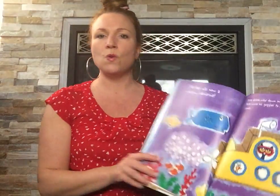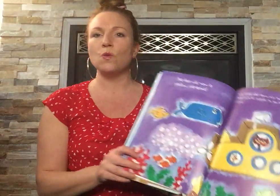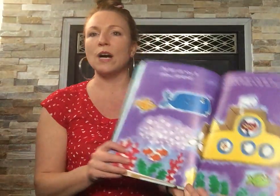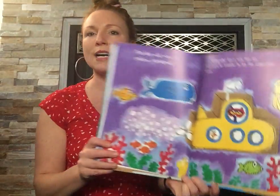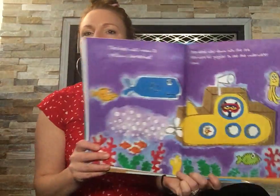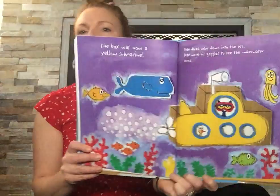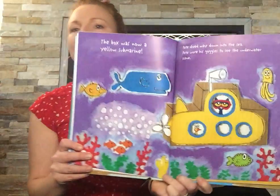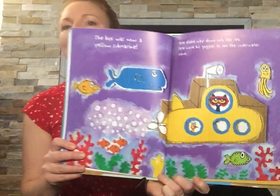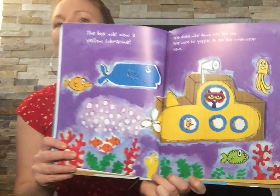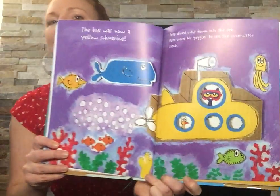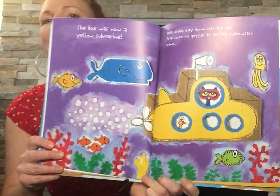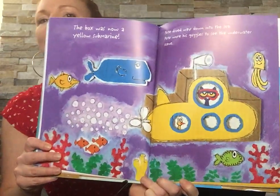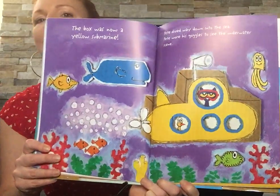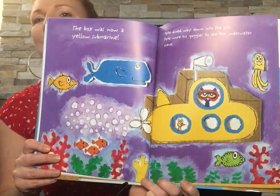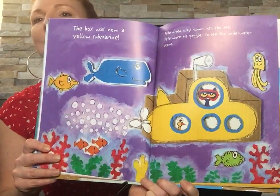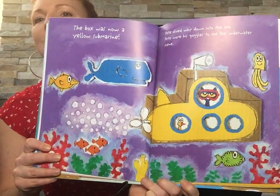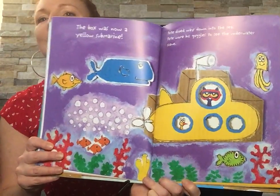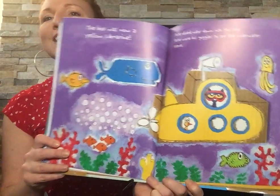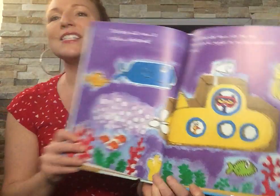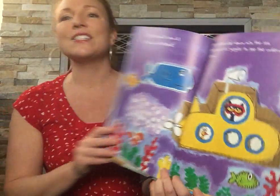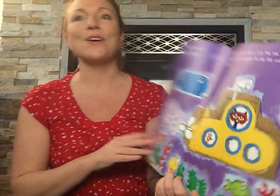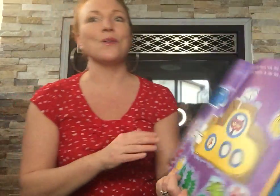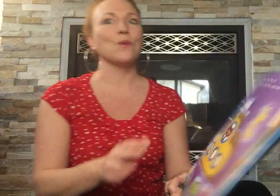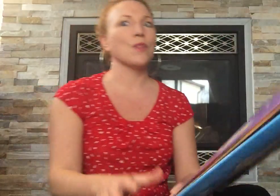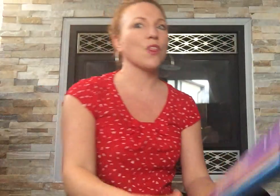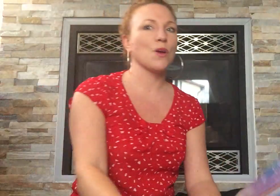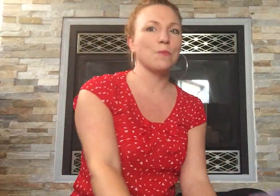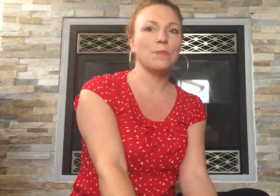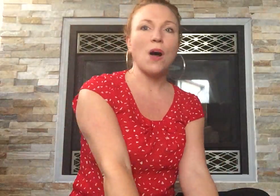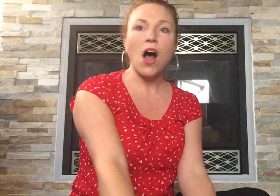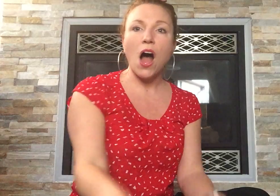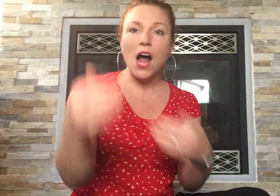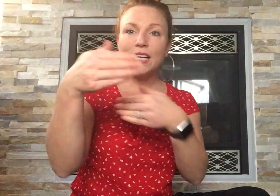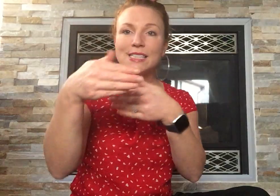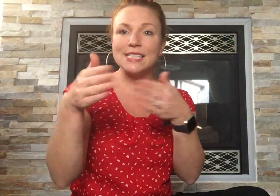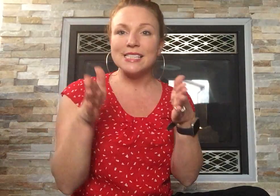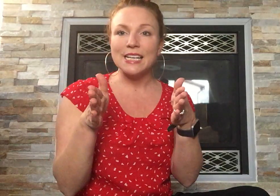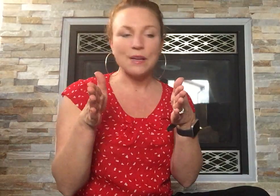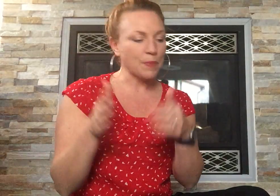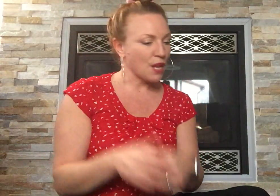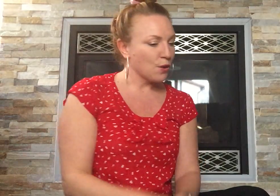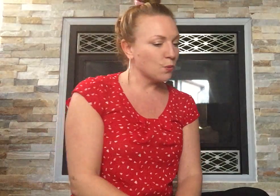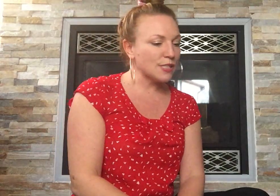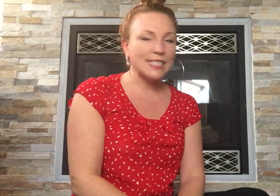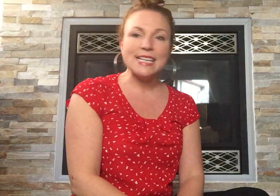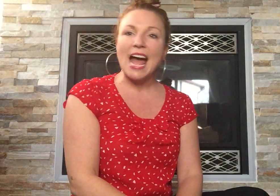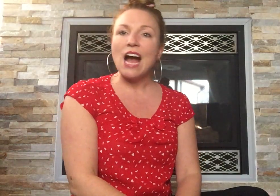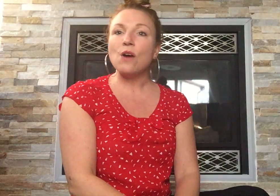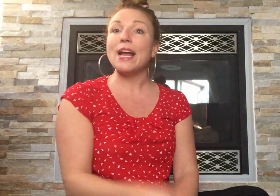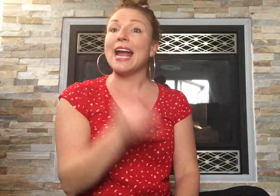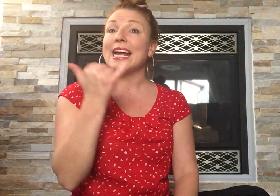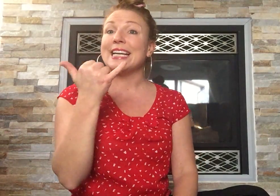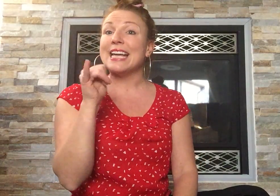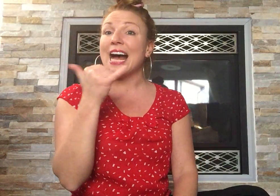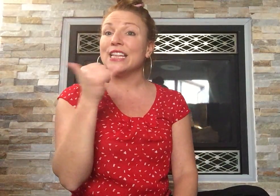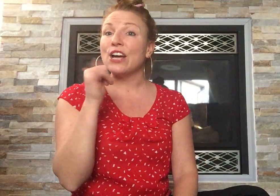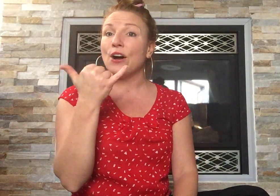Ooh! So the box was now a